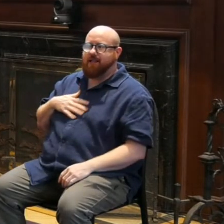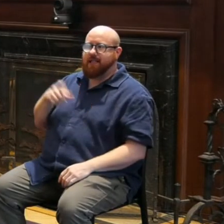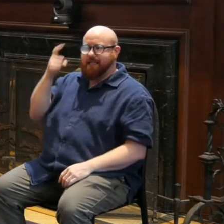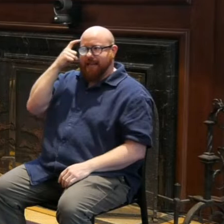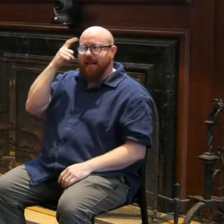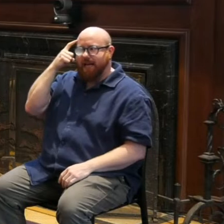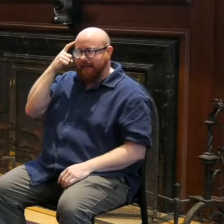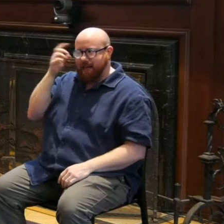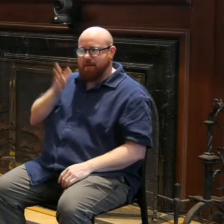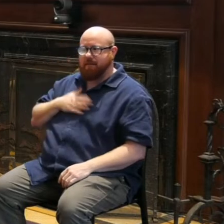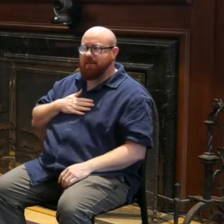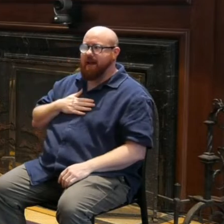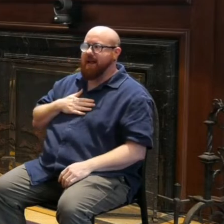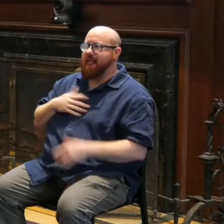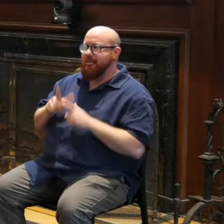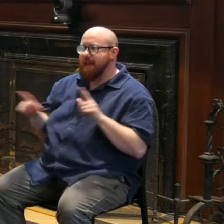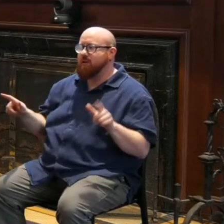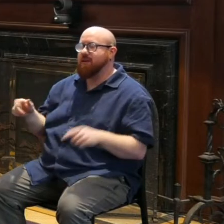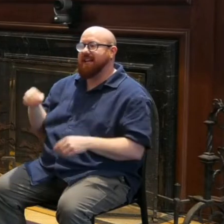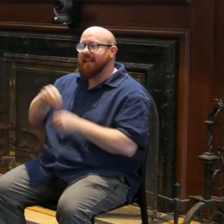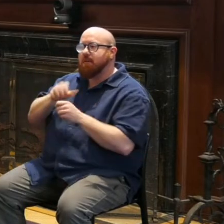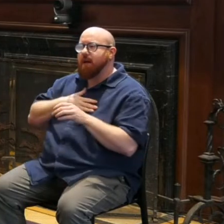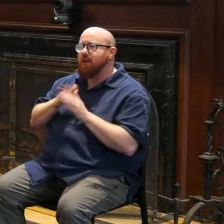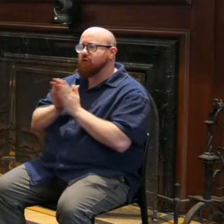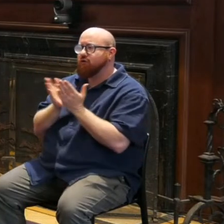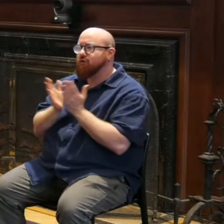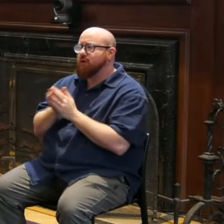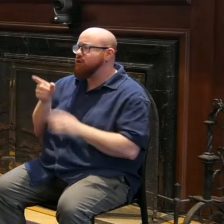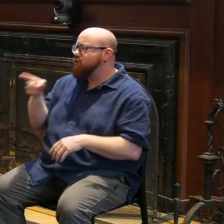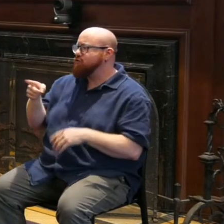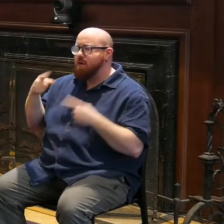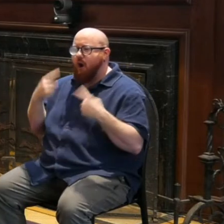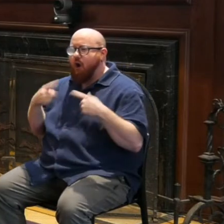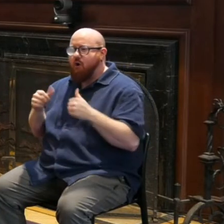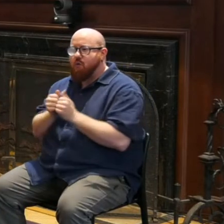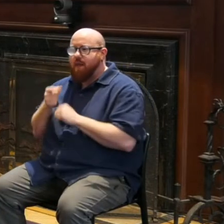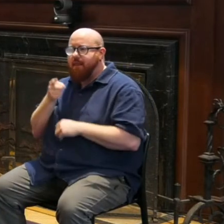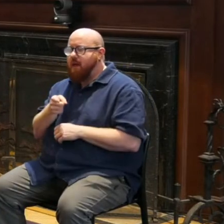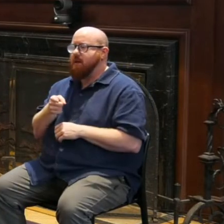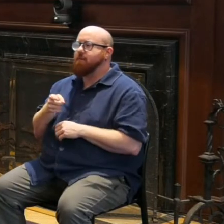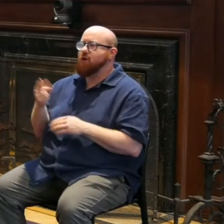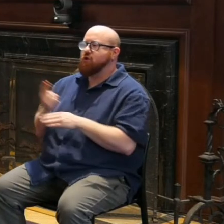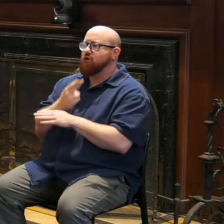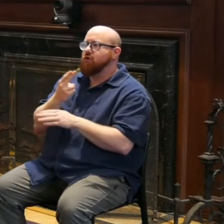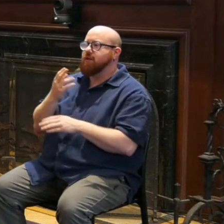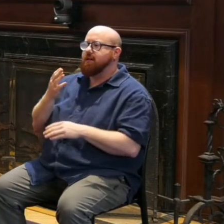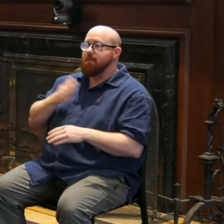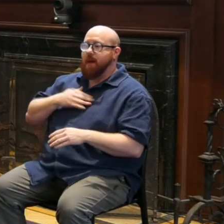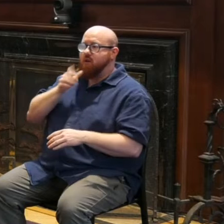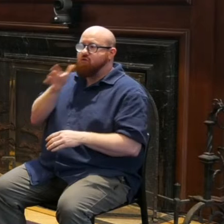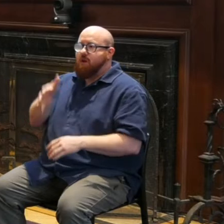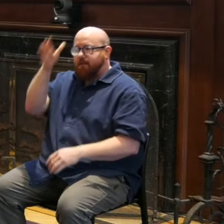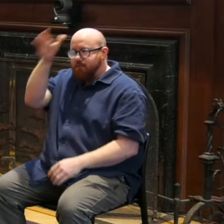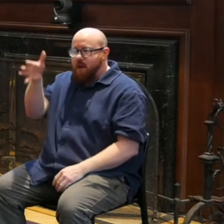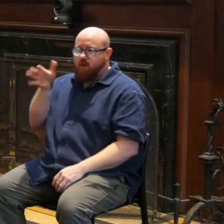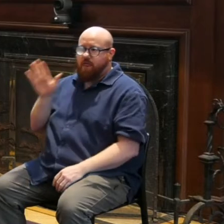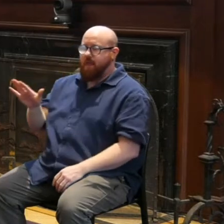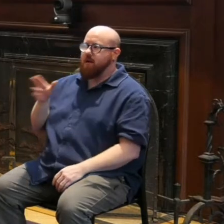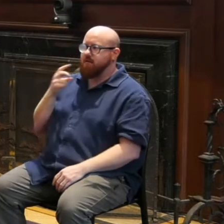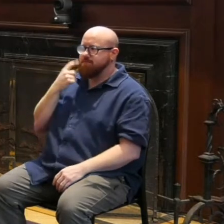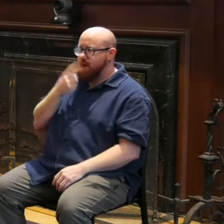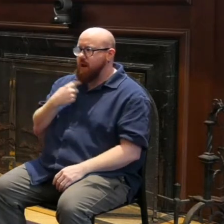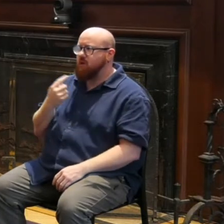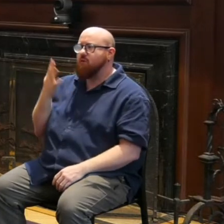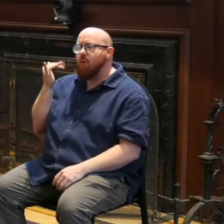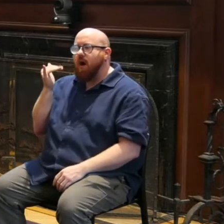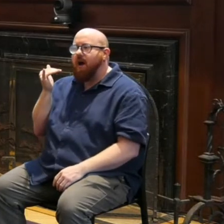story, you bickered with him using the immigrant mouths of my grandparents, because the things of which you spoke